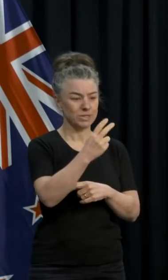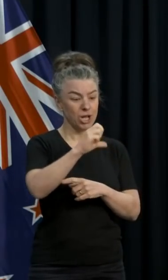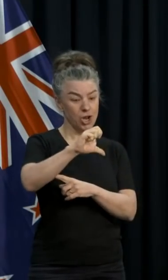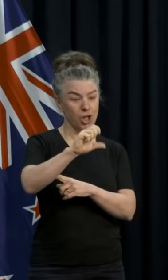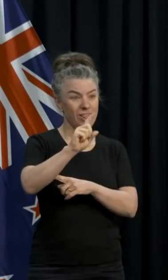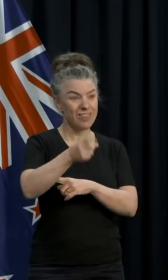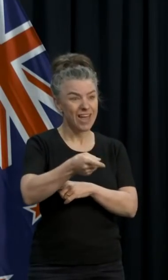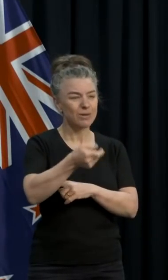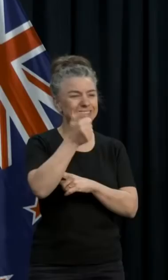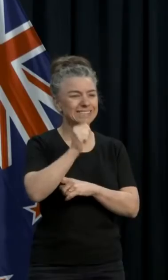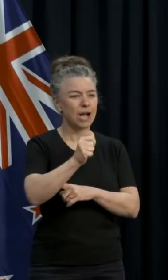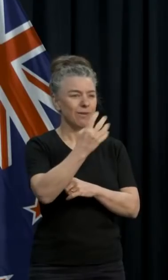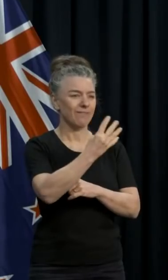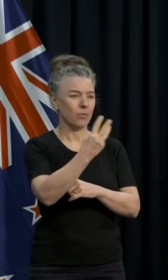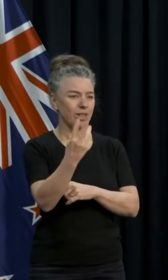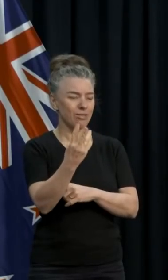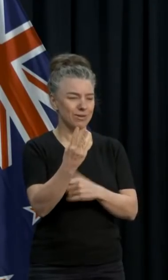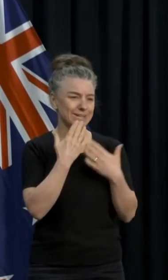429,643. Thank you.